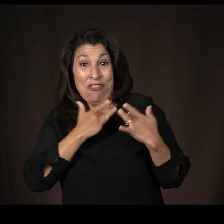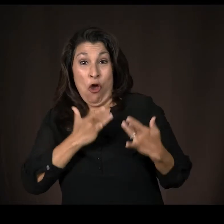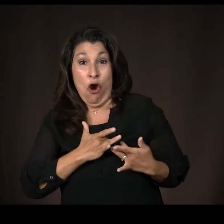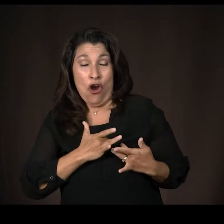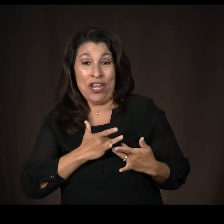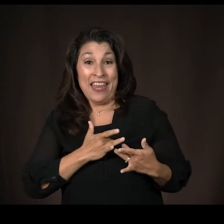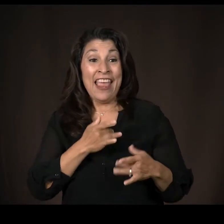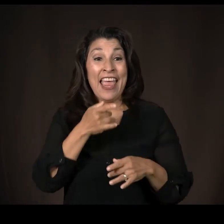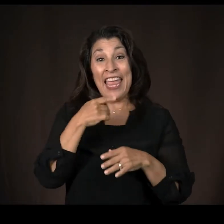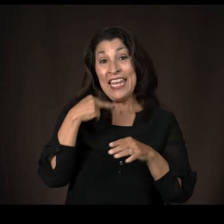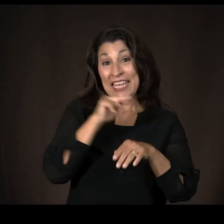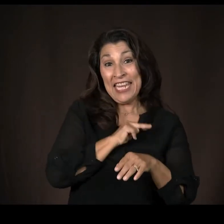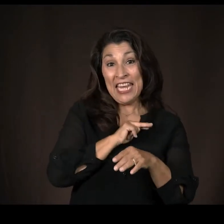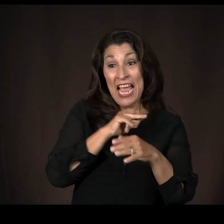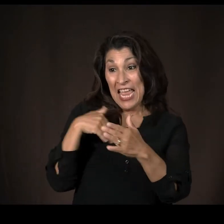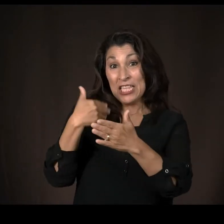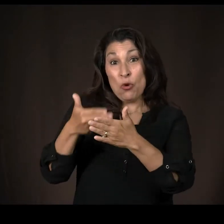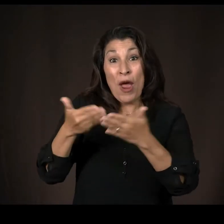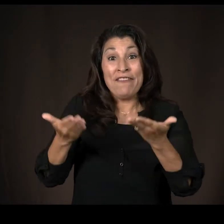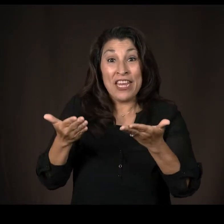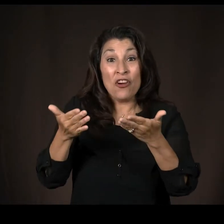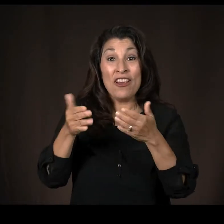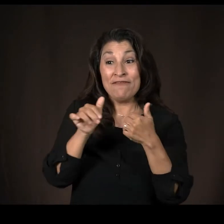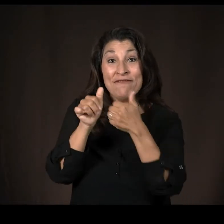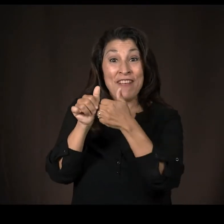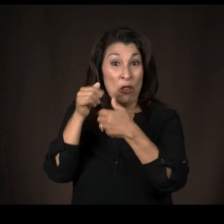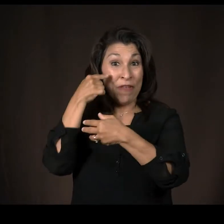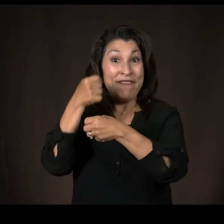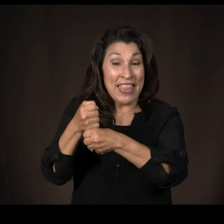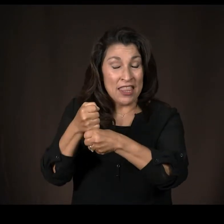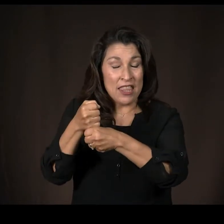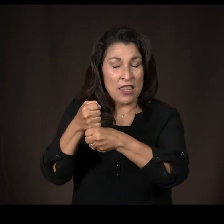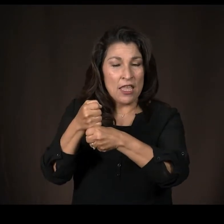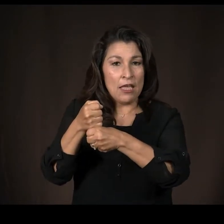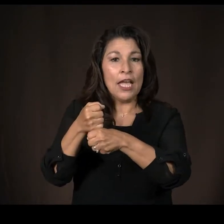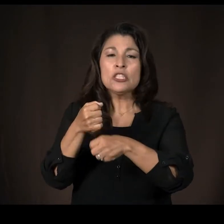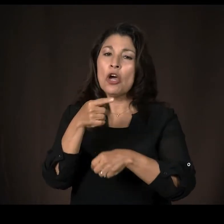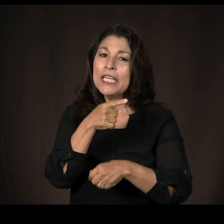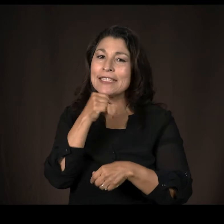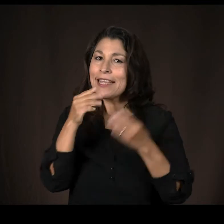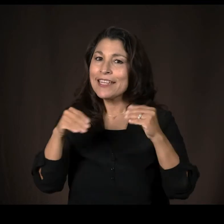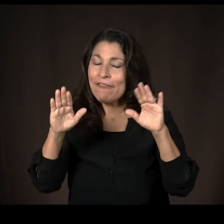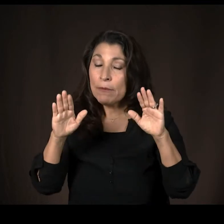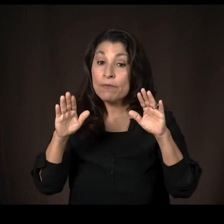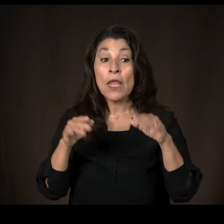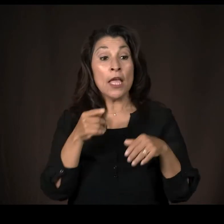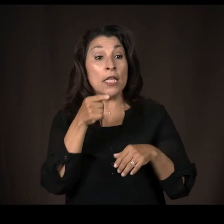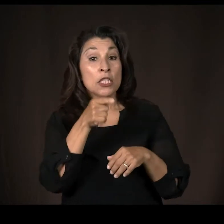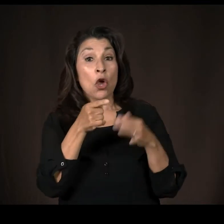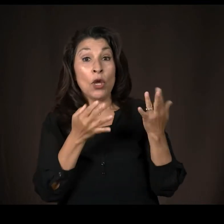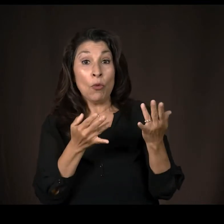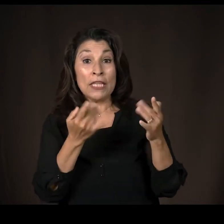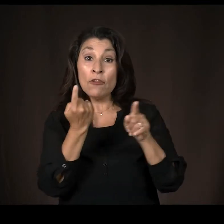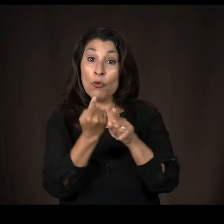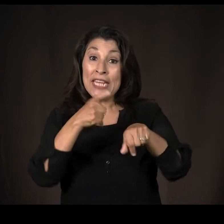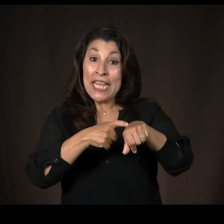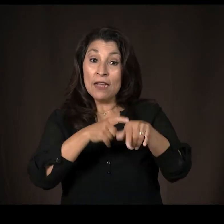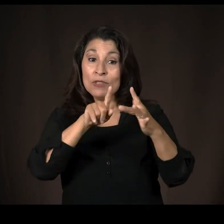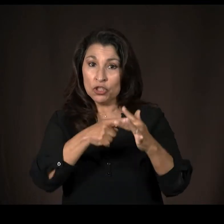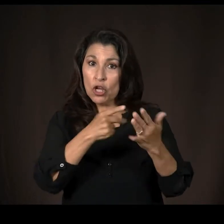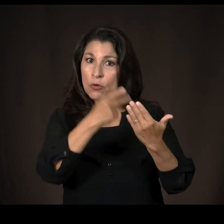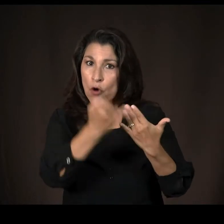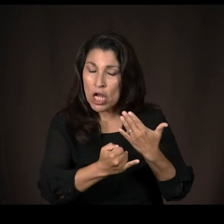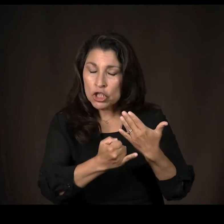far in faith. And he's not given up. So he waits for the right time to even start the